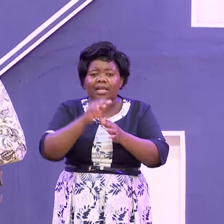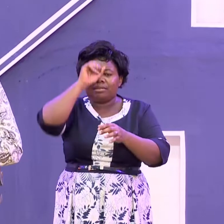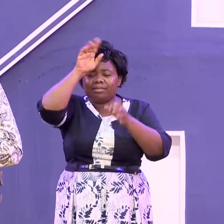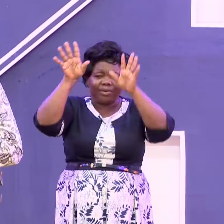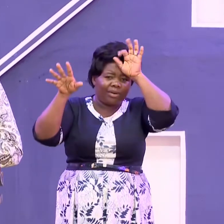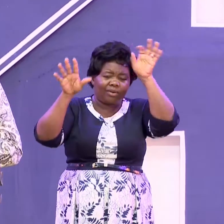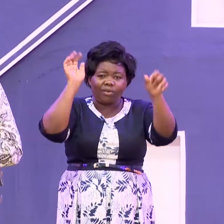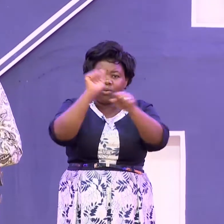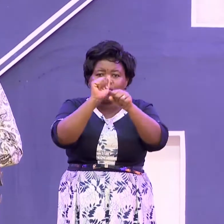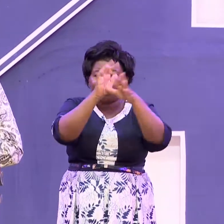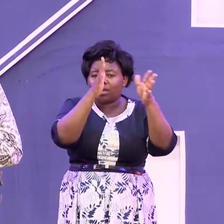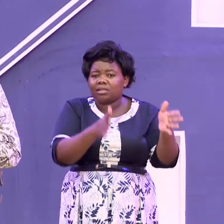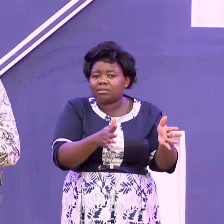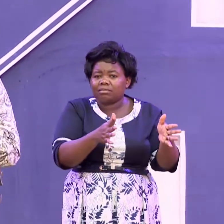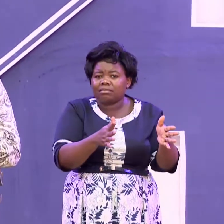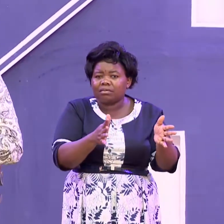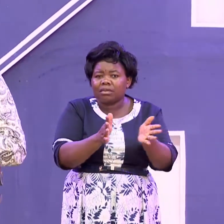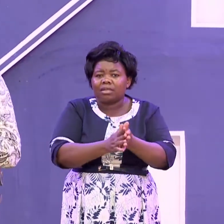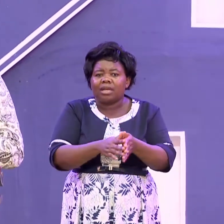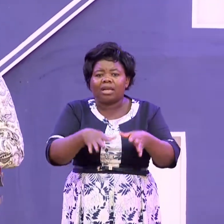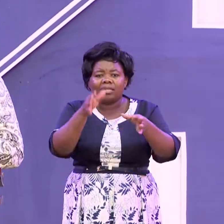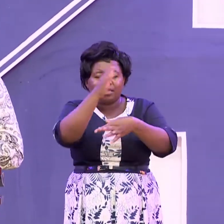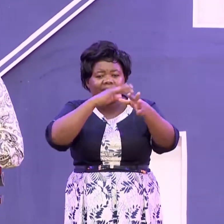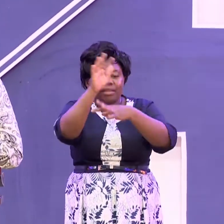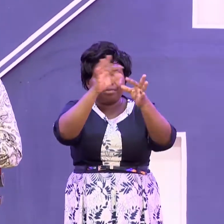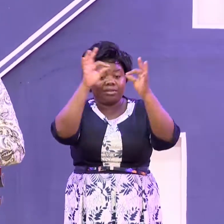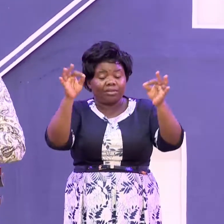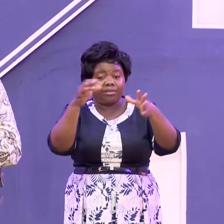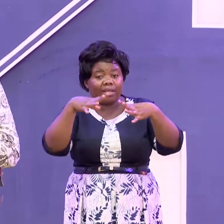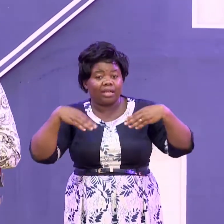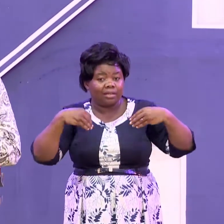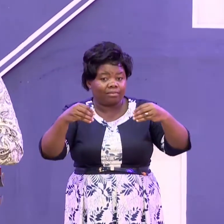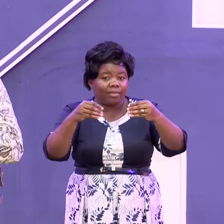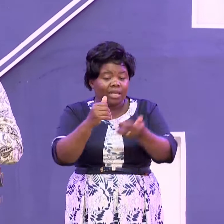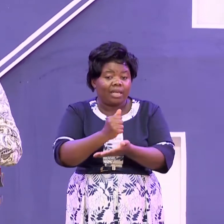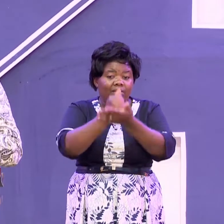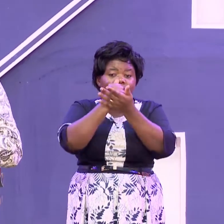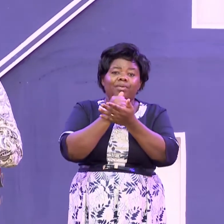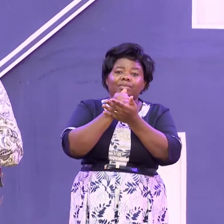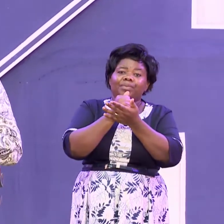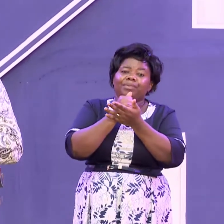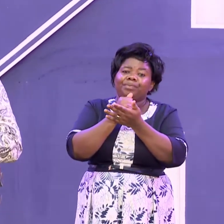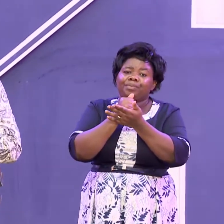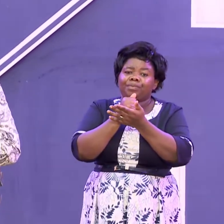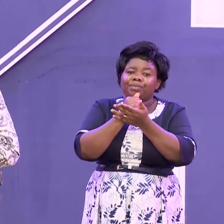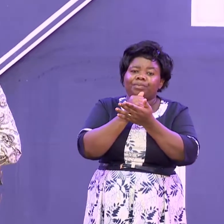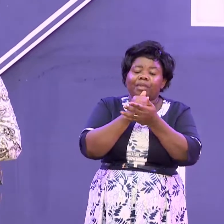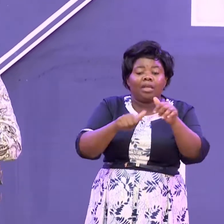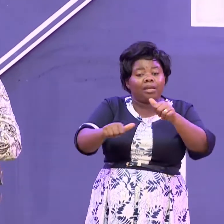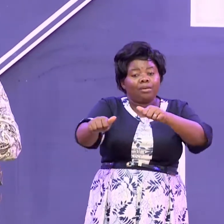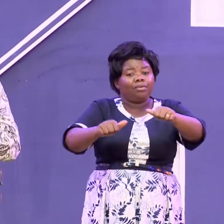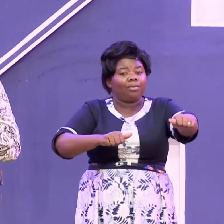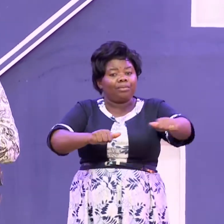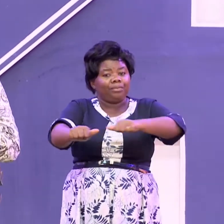miracles. Nate ebyamagero. Then gifts of healing. Ebirabo ebyokuwonyanga. Helping. Abayambi.